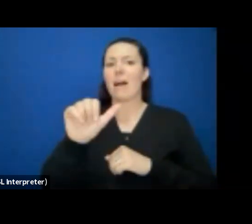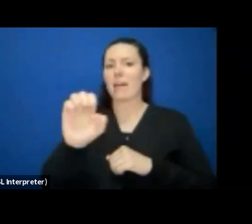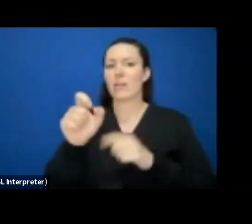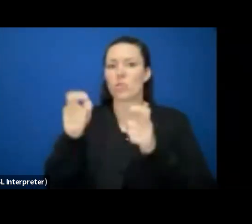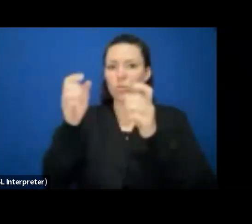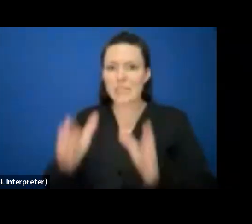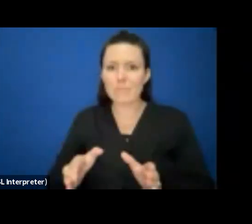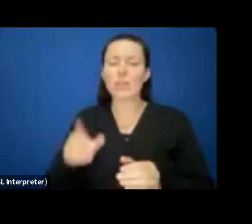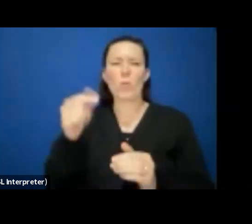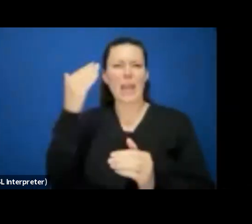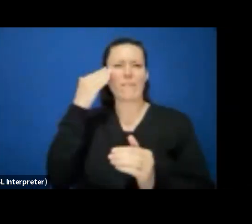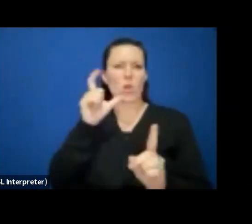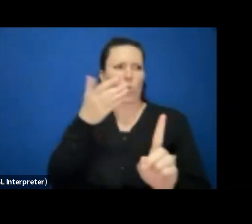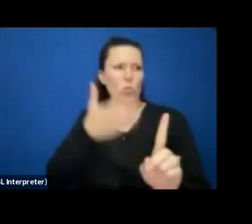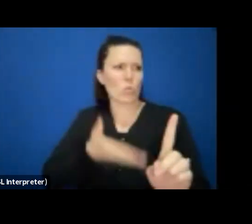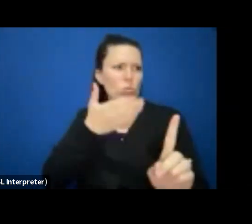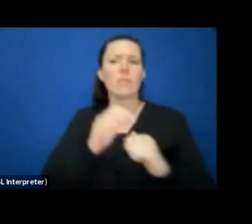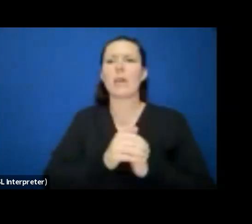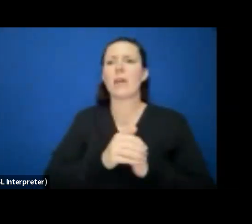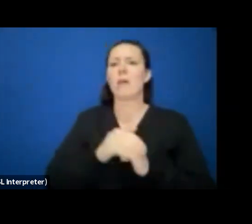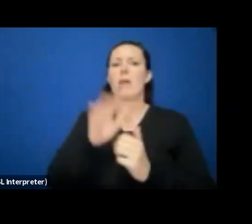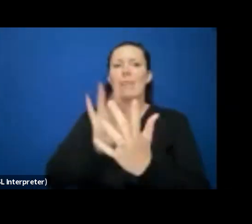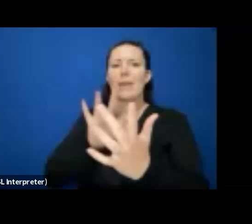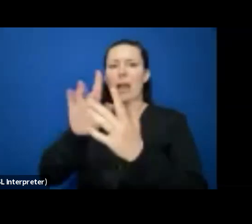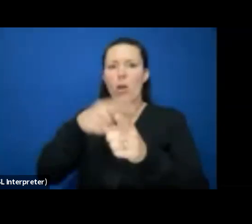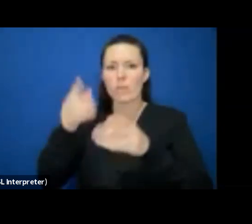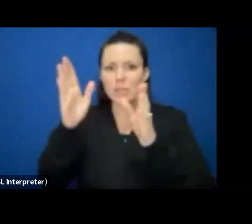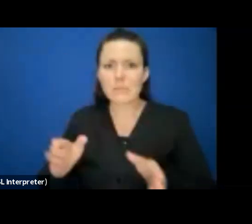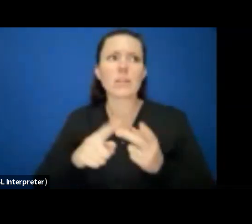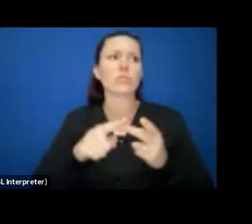staff, not the outreach specialist, not the housing navigator.